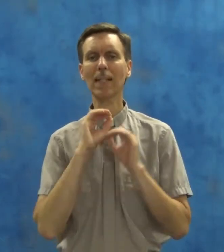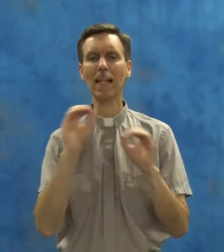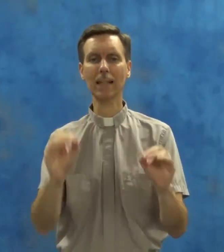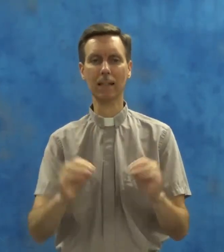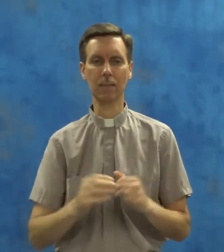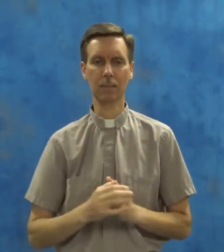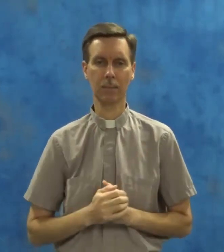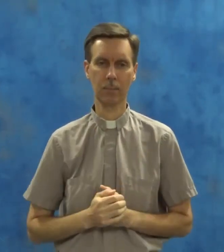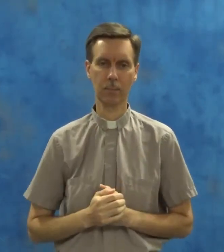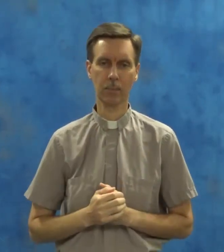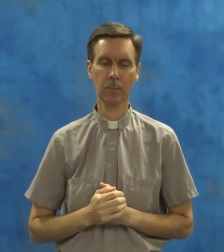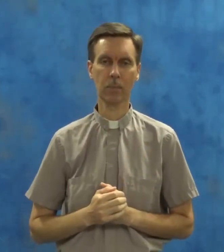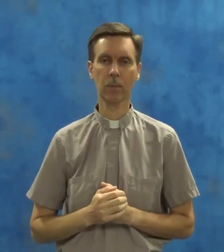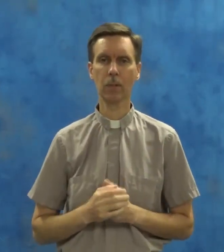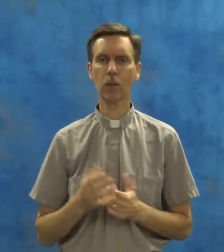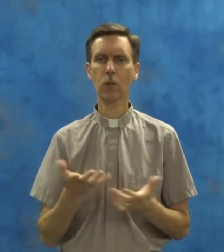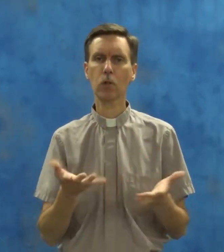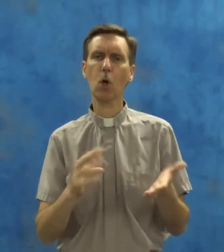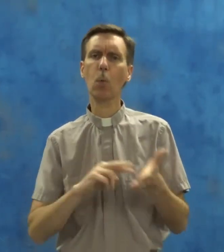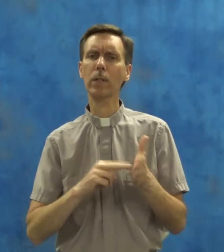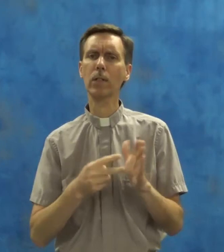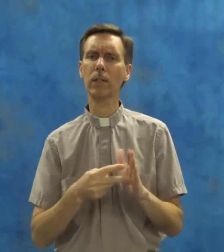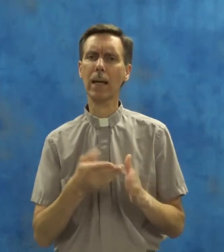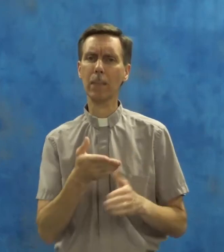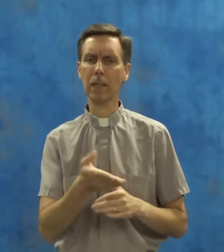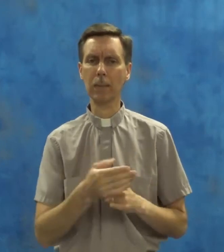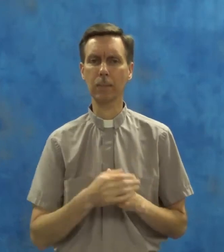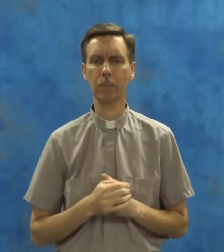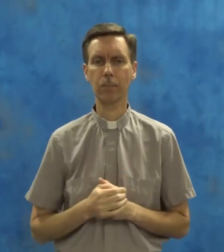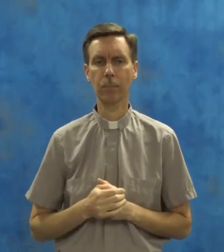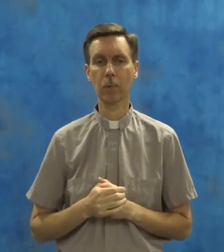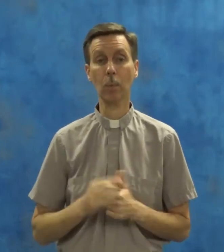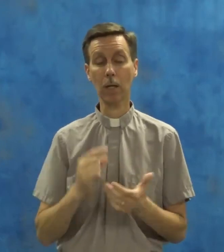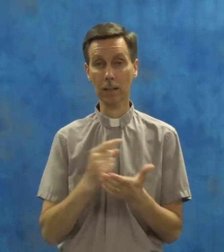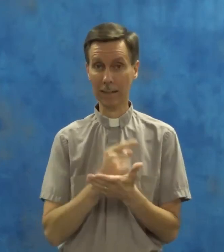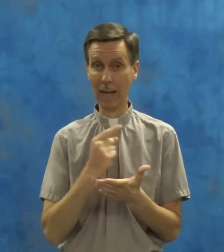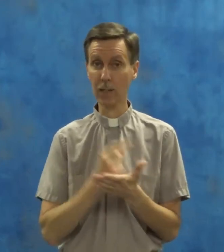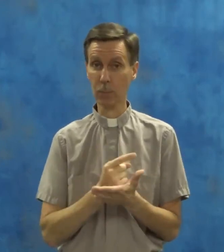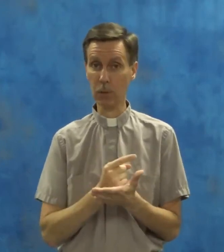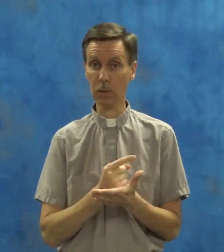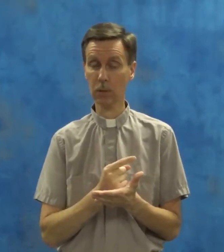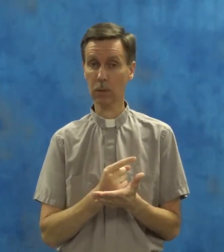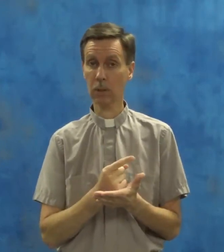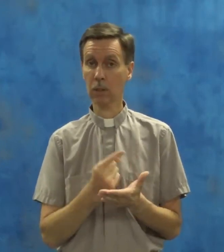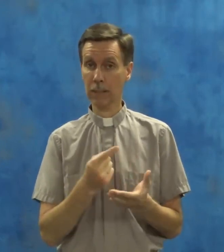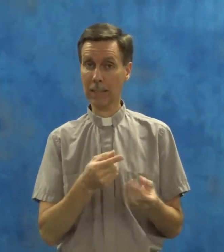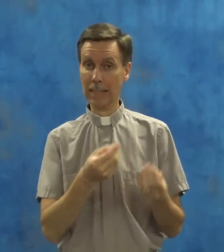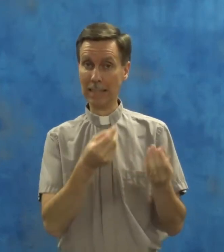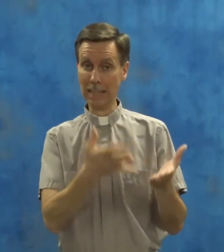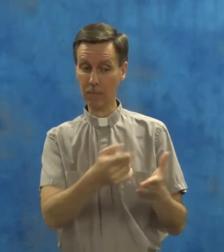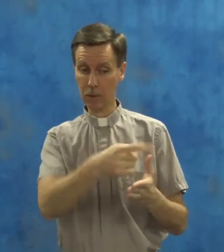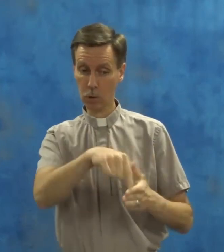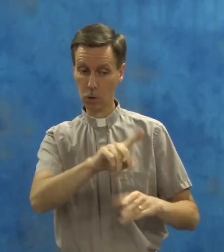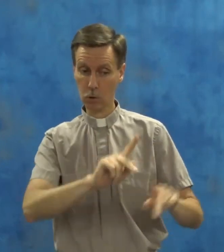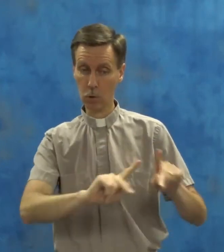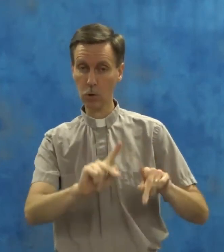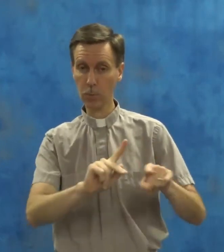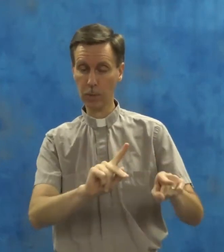nothing. So what does that mean? Well, the gospel is given to those